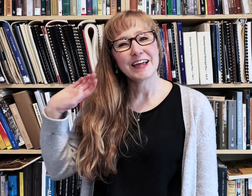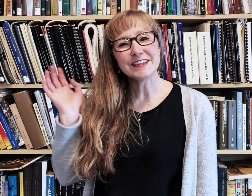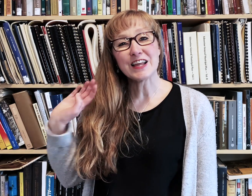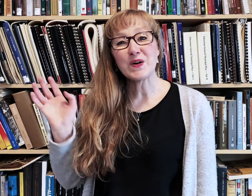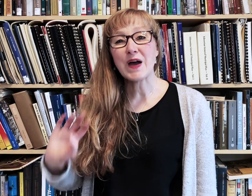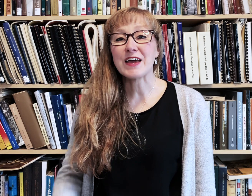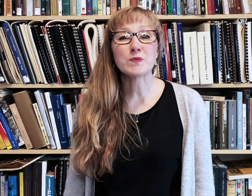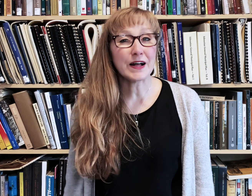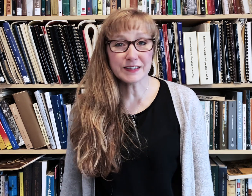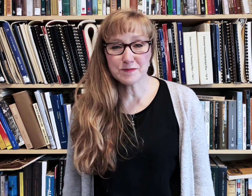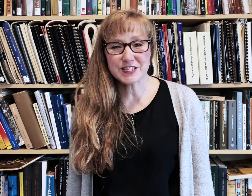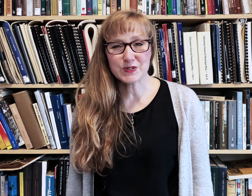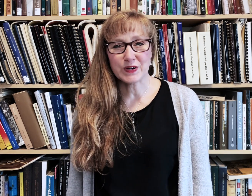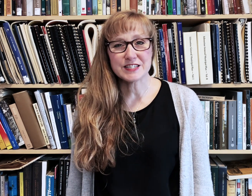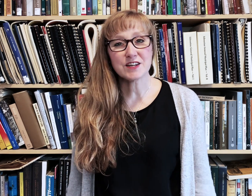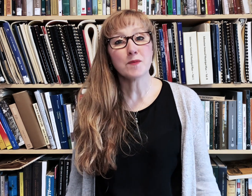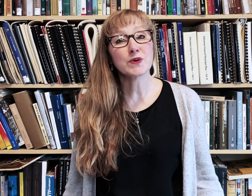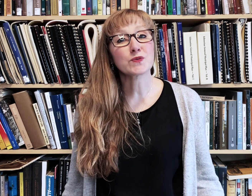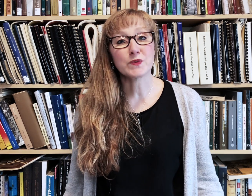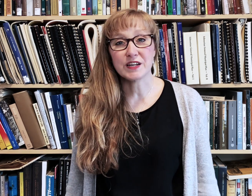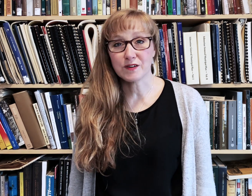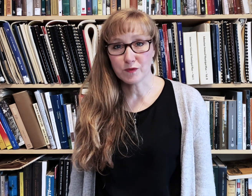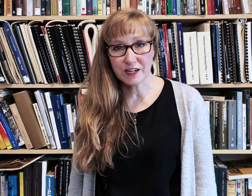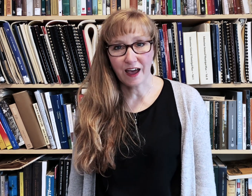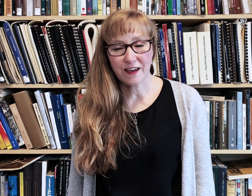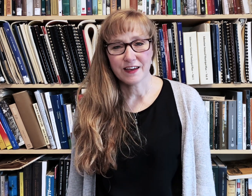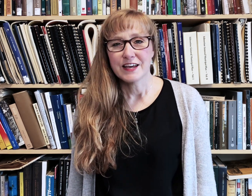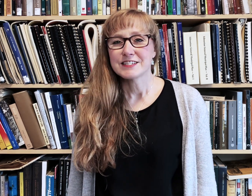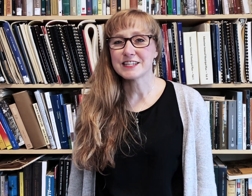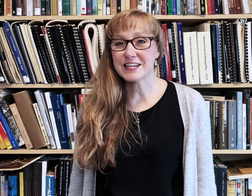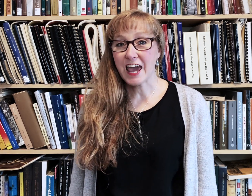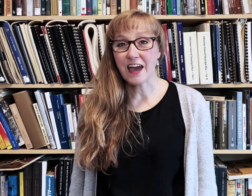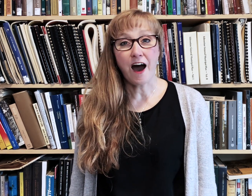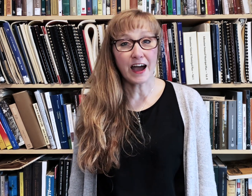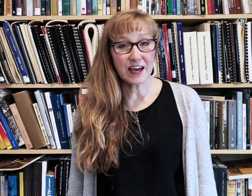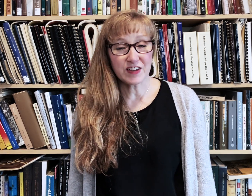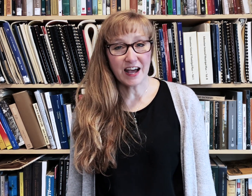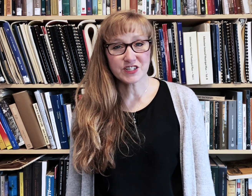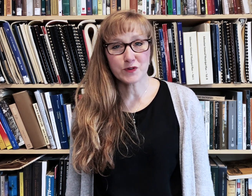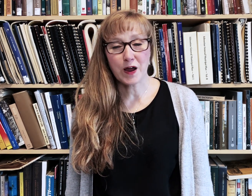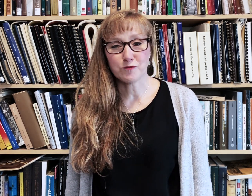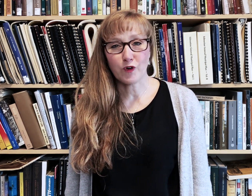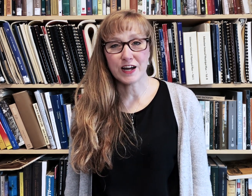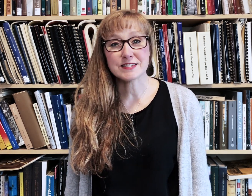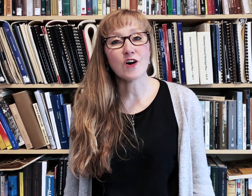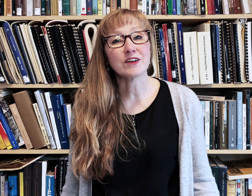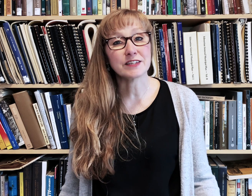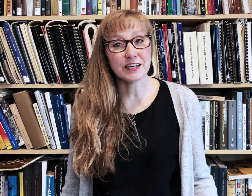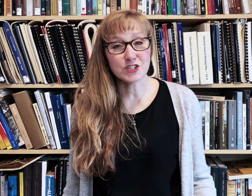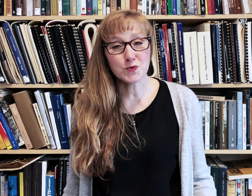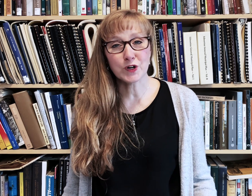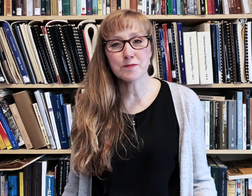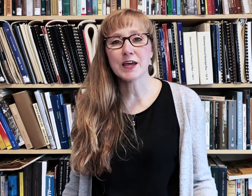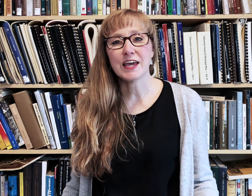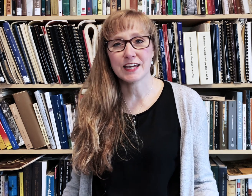Hello and welcome to Story Stop with Reading Rena. Today I have an action rhyme for us called Inchworm,